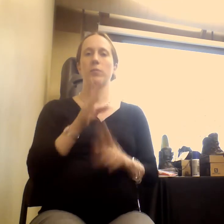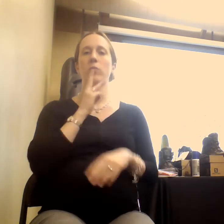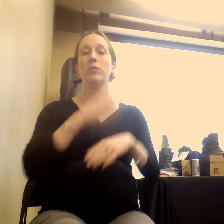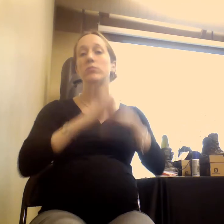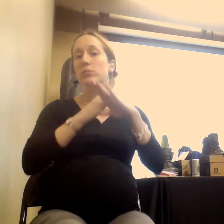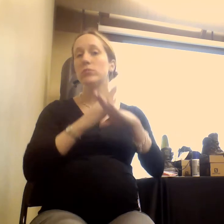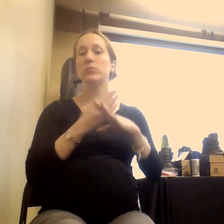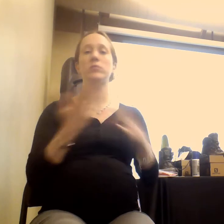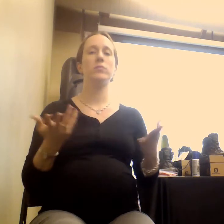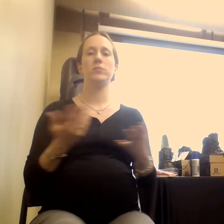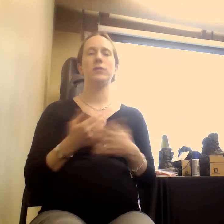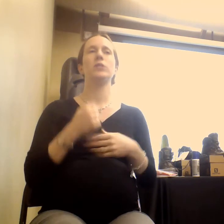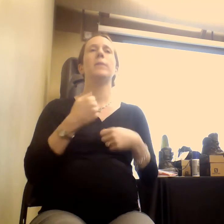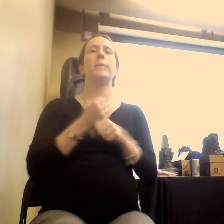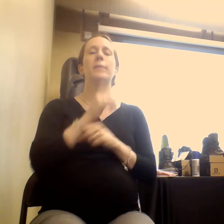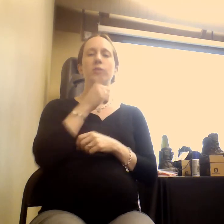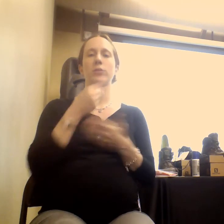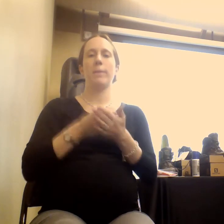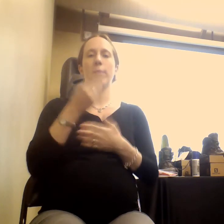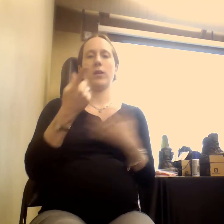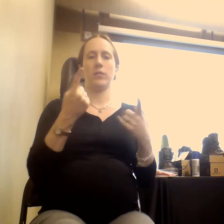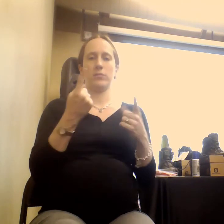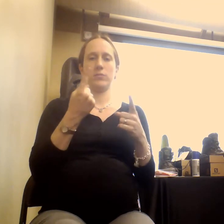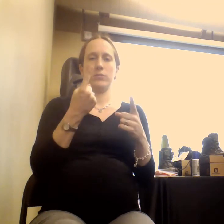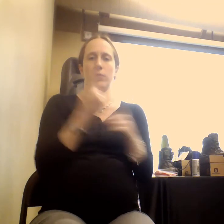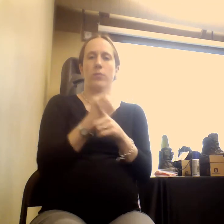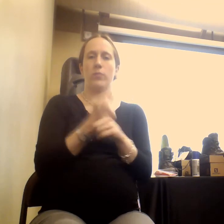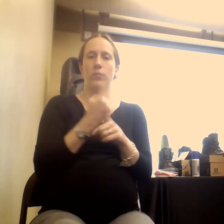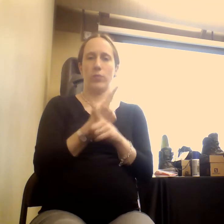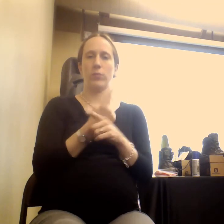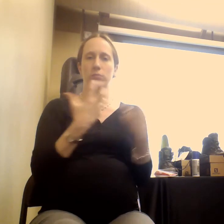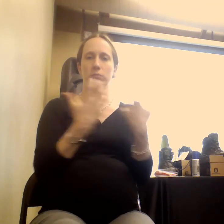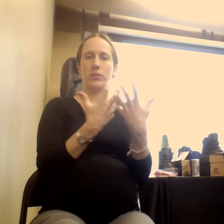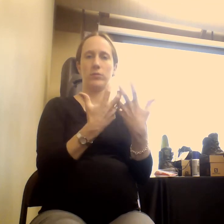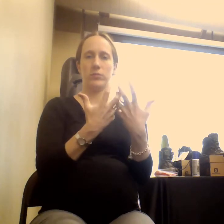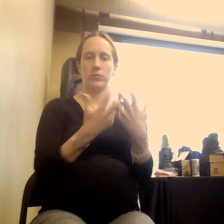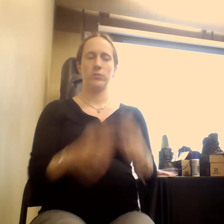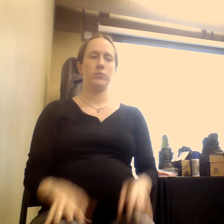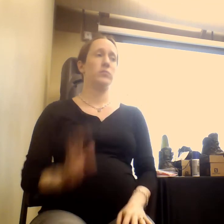of our staff here is more than versed on trying to help you find it.